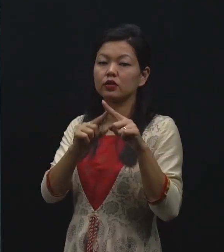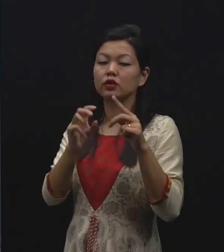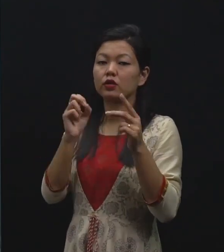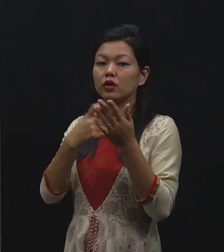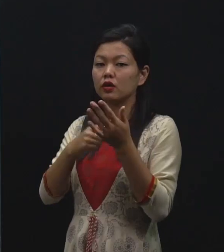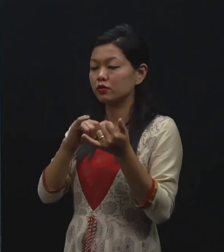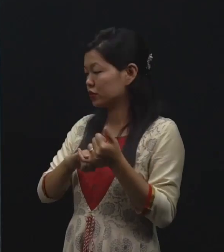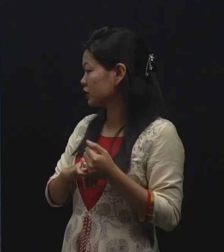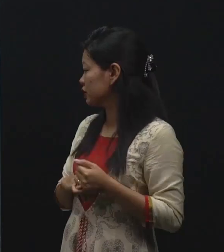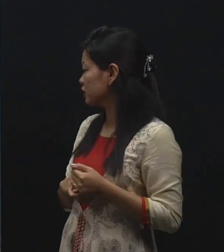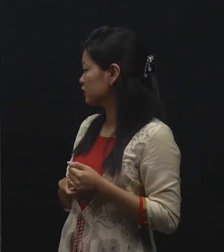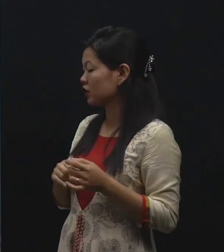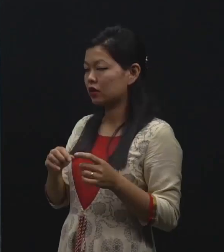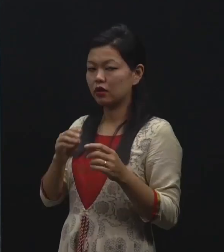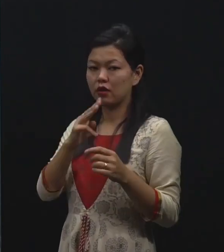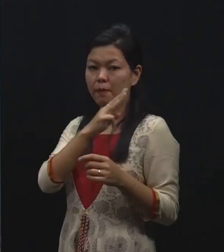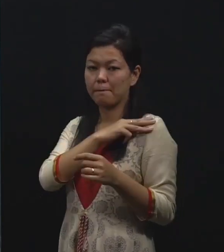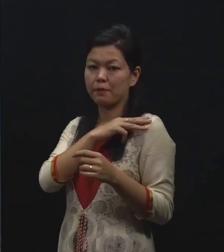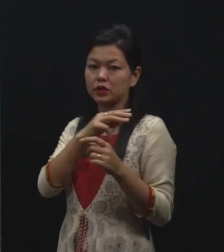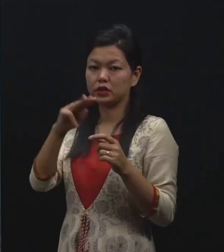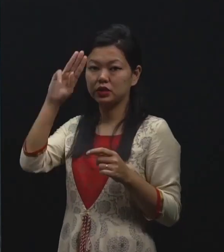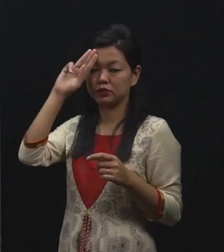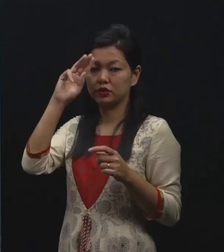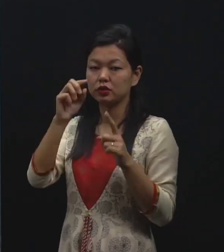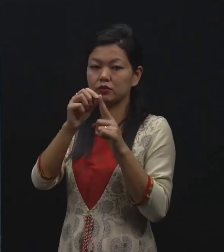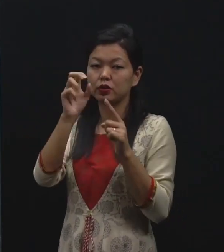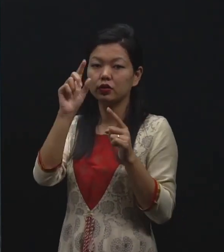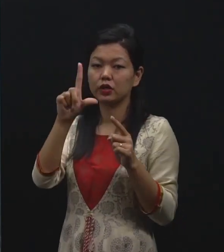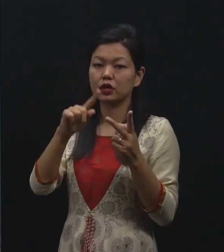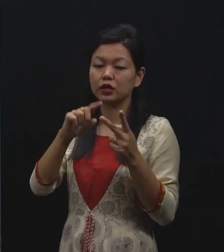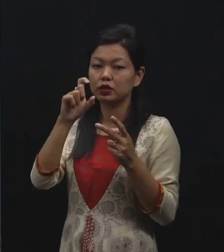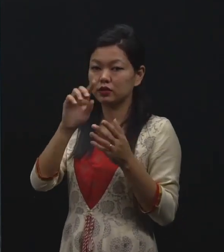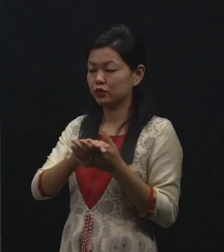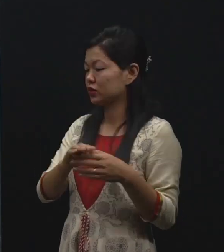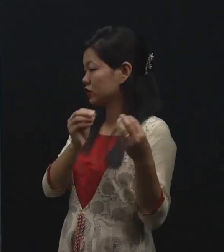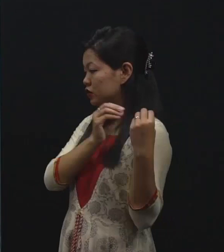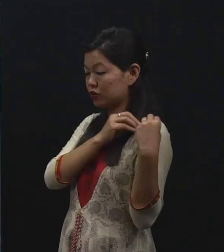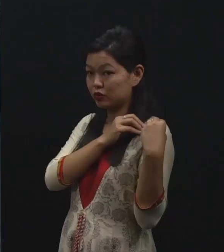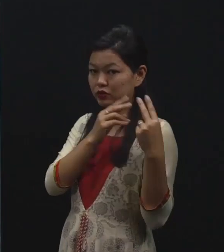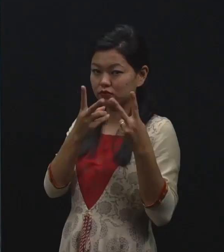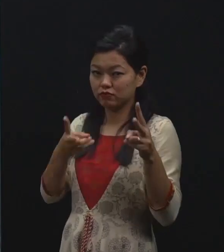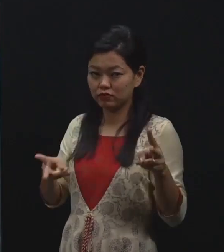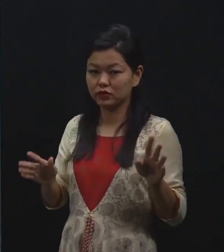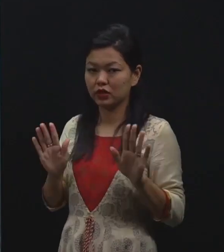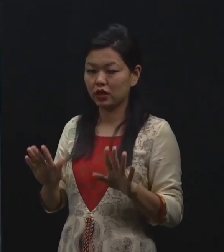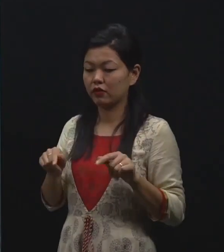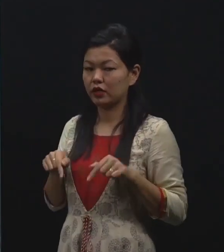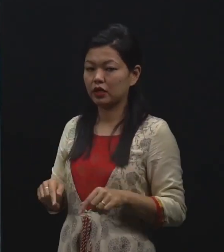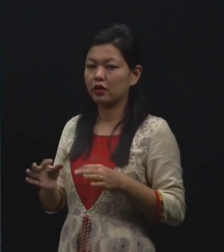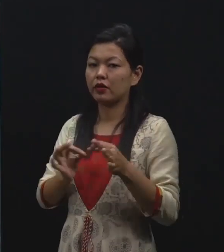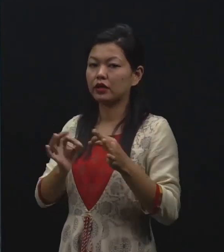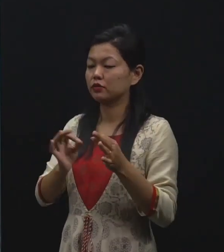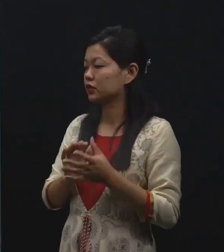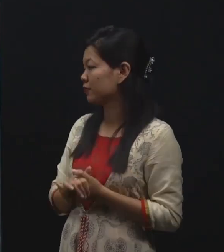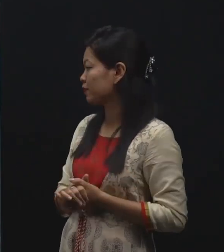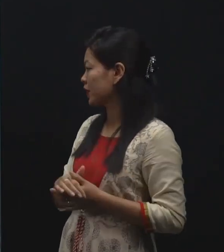certain investigations, okay, they used to go for certain process. However, their role is different, okay. Like for example,